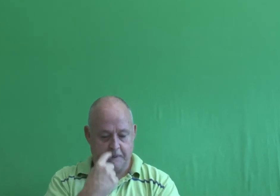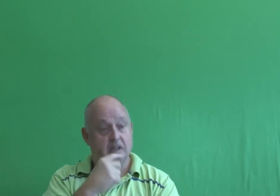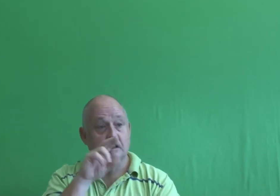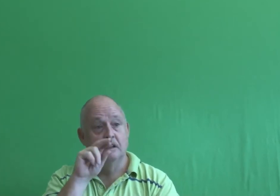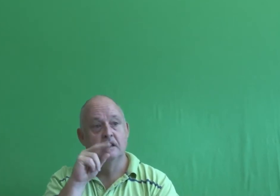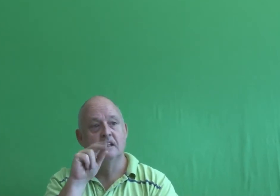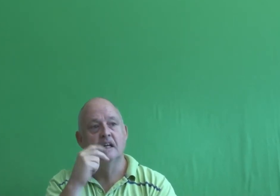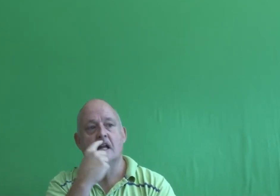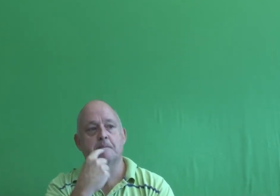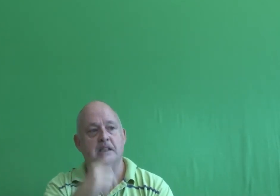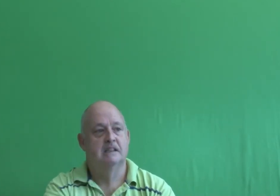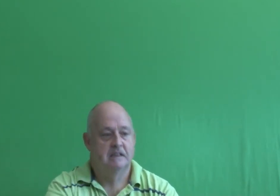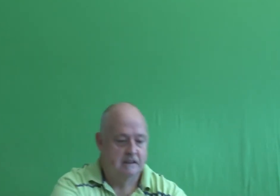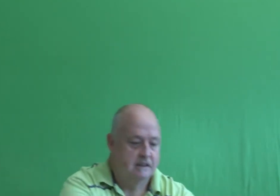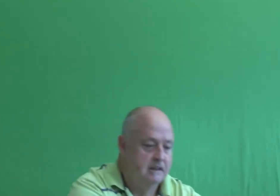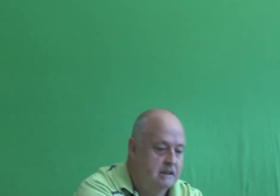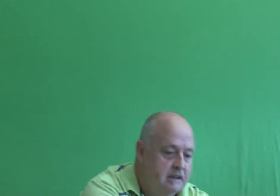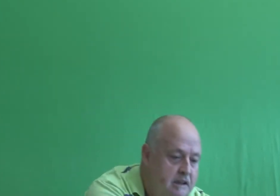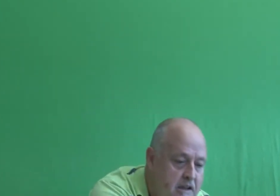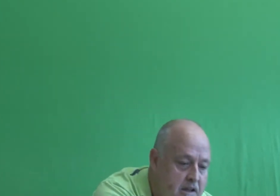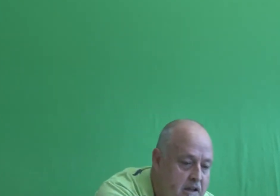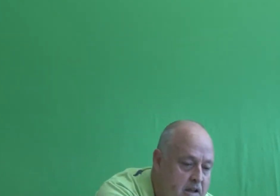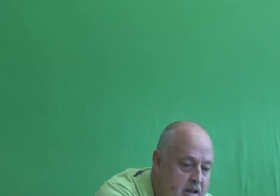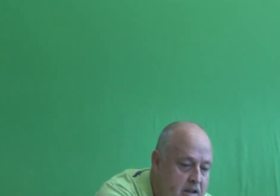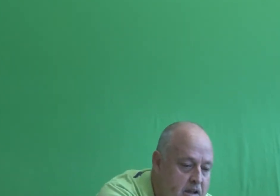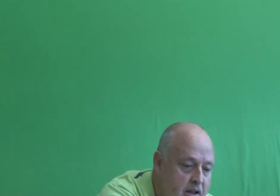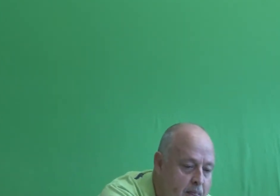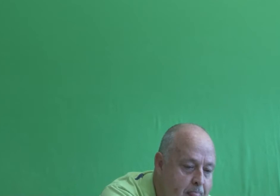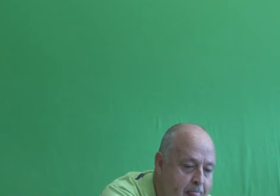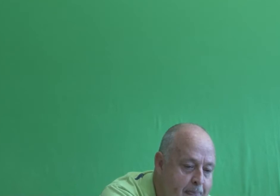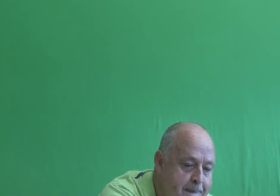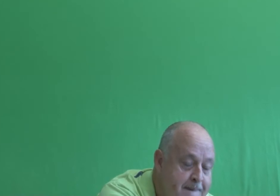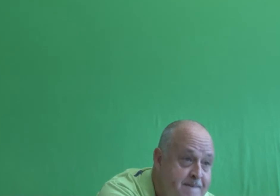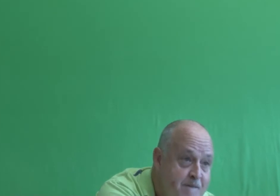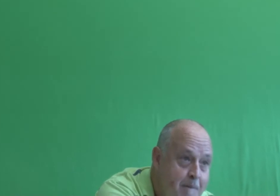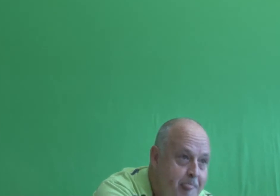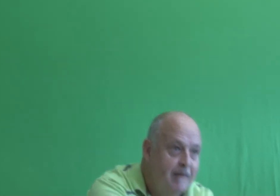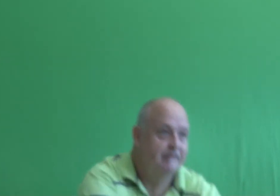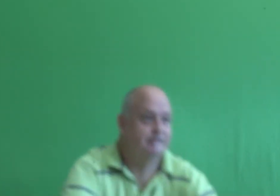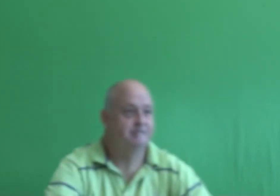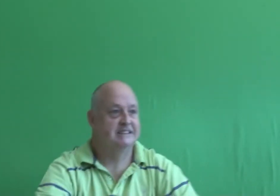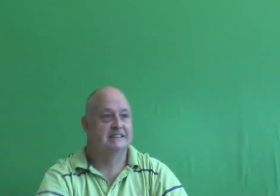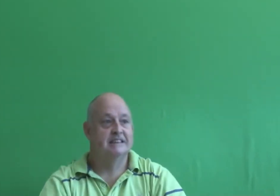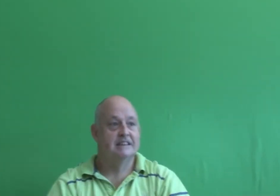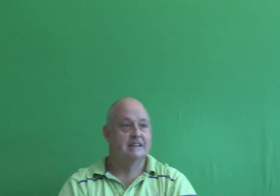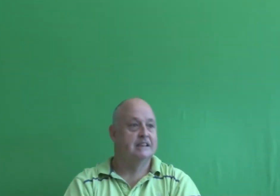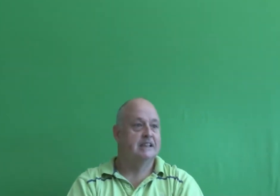So he used to read lip reading? Oh, yeah. Yeah. Oh, but he wasn't allowed. You weren't allowed to